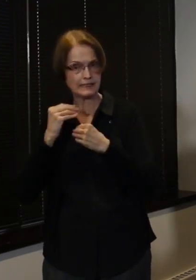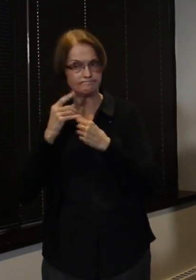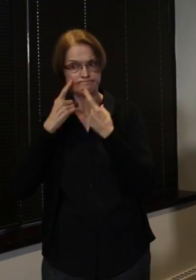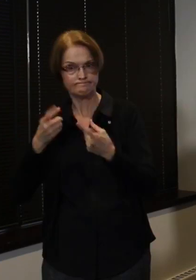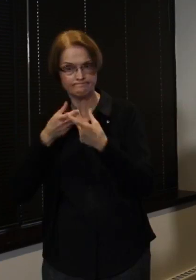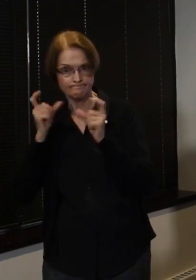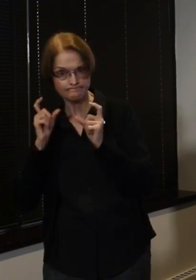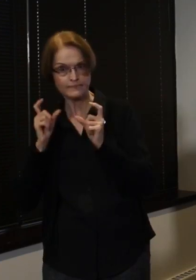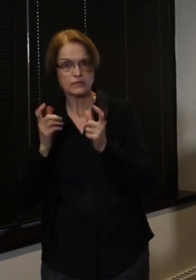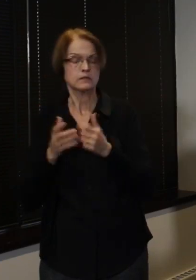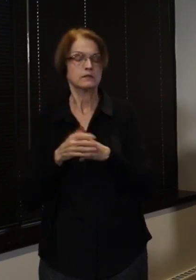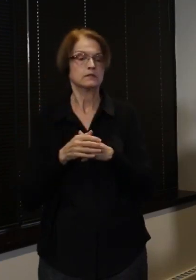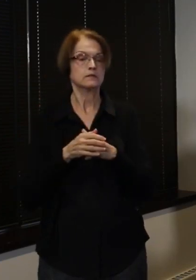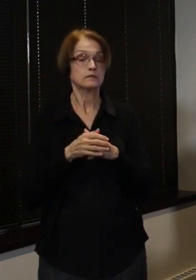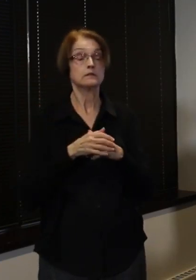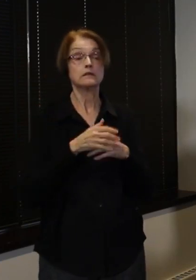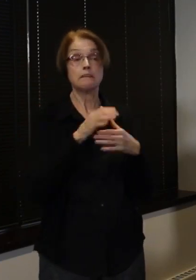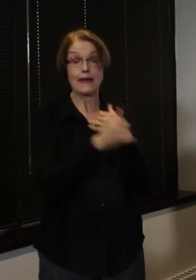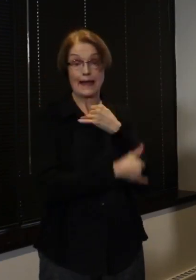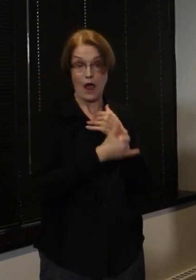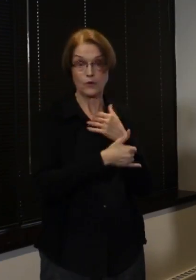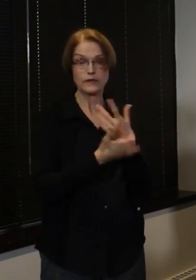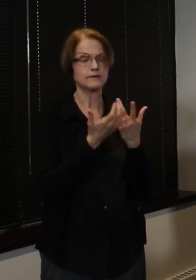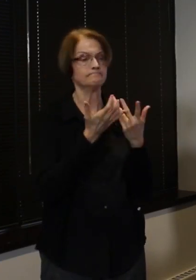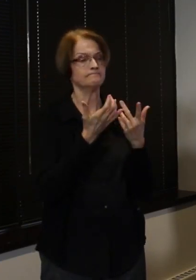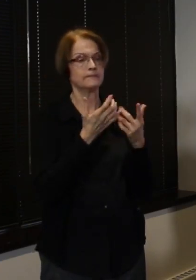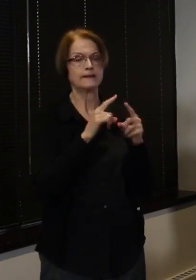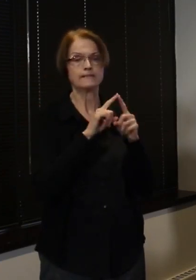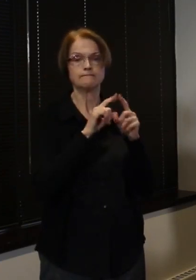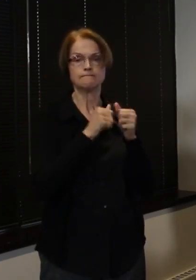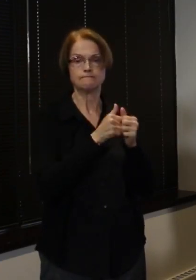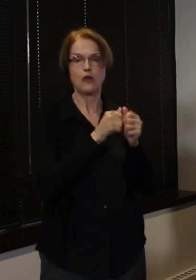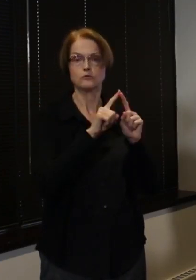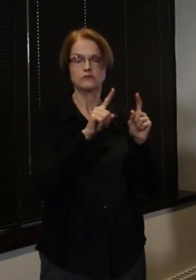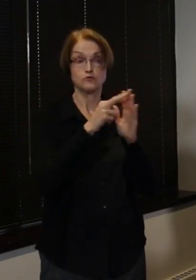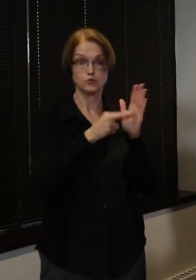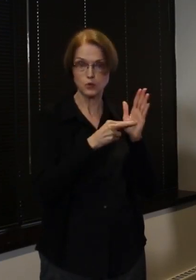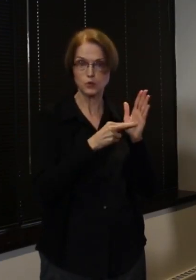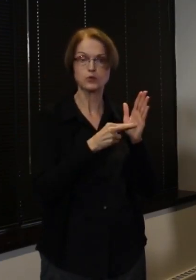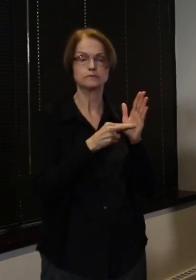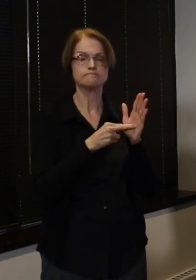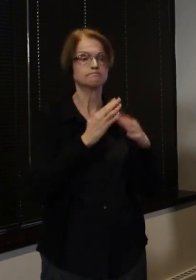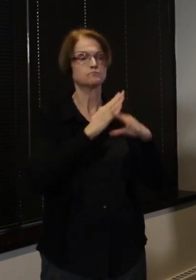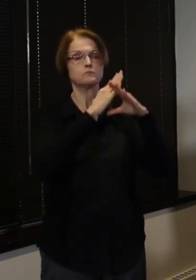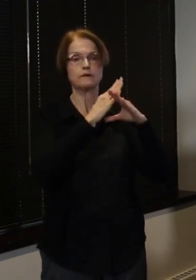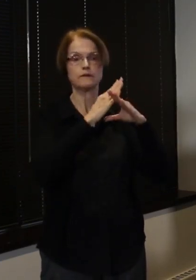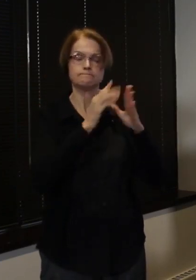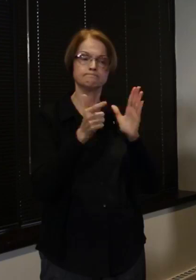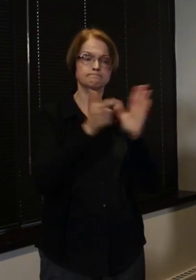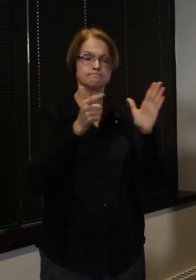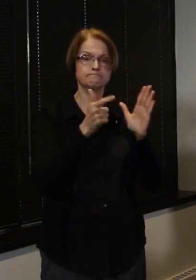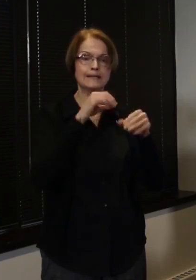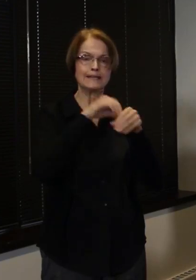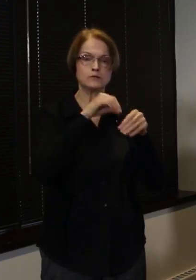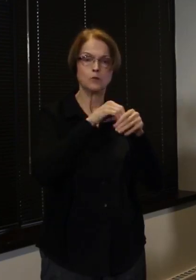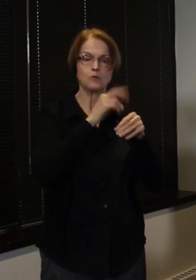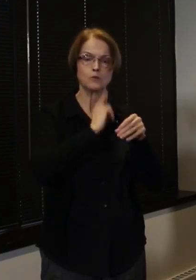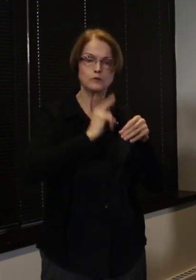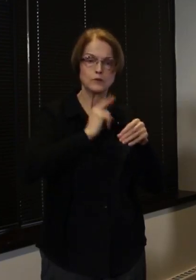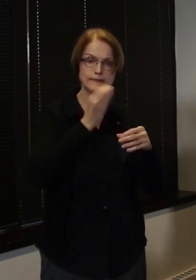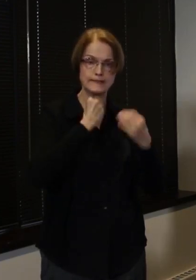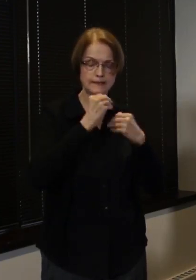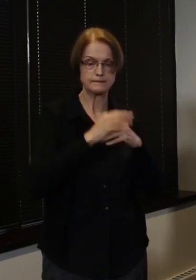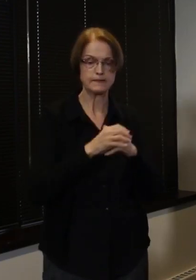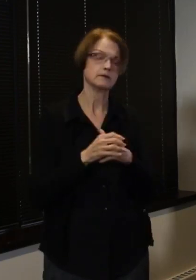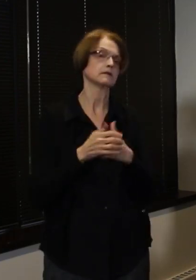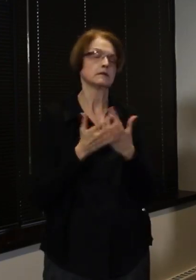county is following a safer at home model and is prohibiting indoor dining? Well, it's hard to attribute